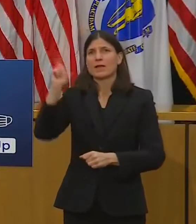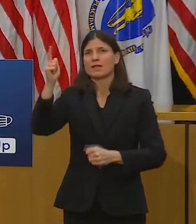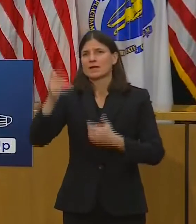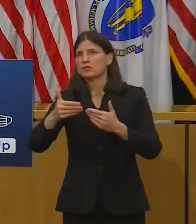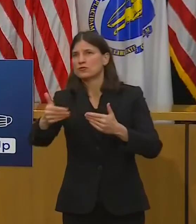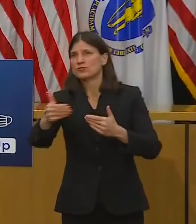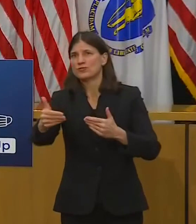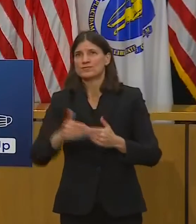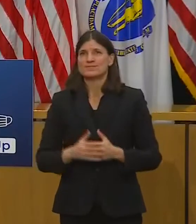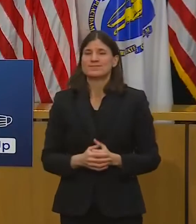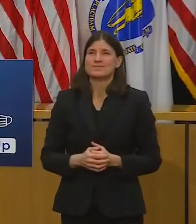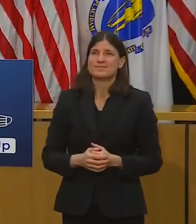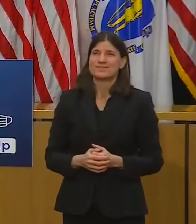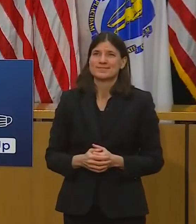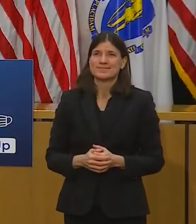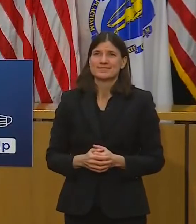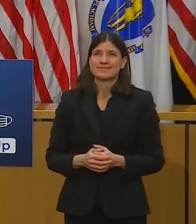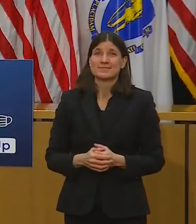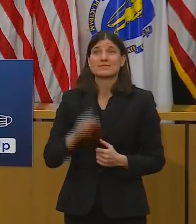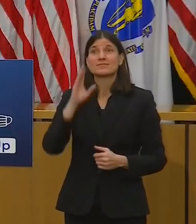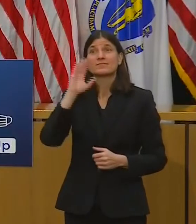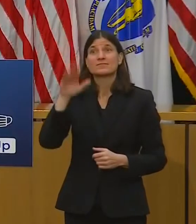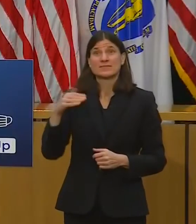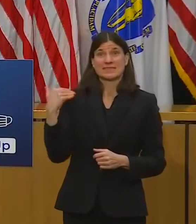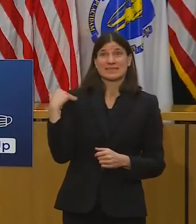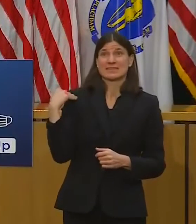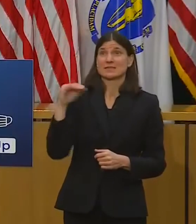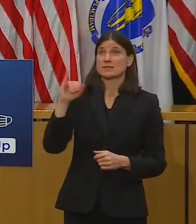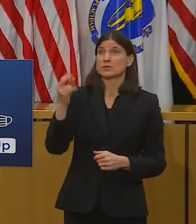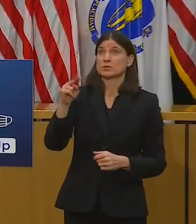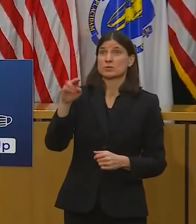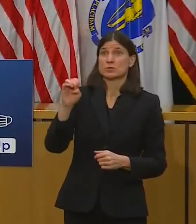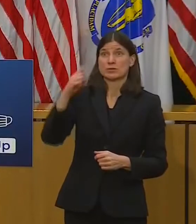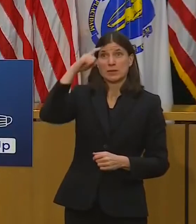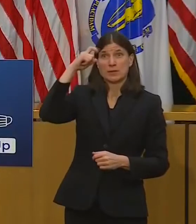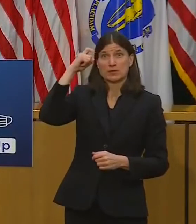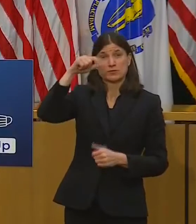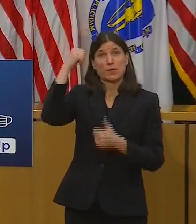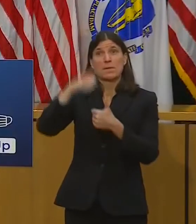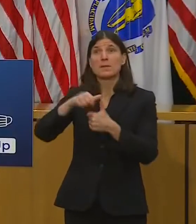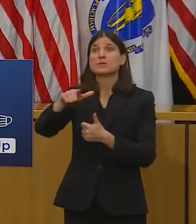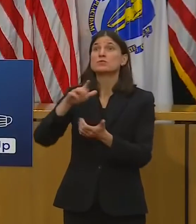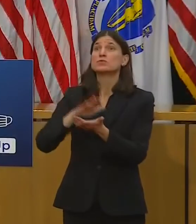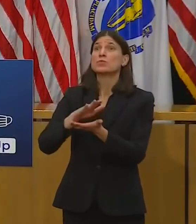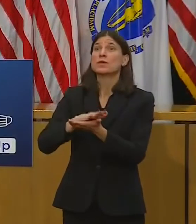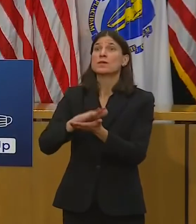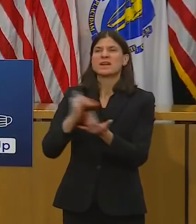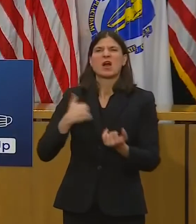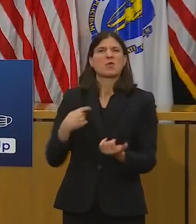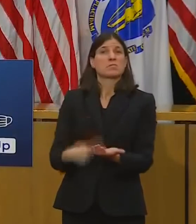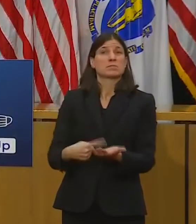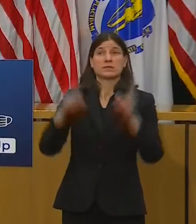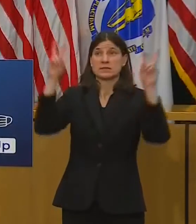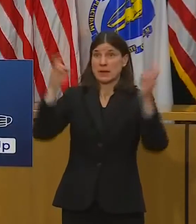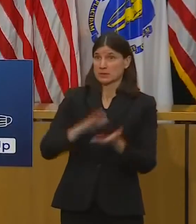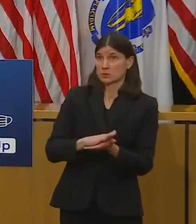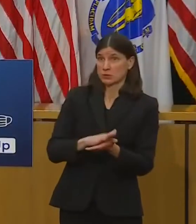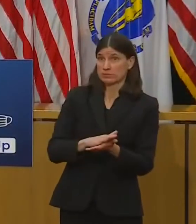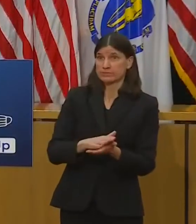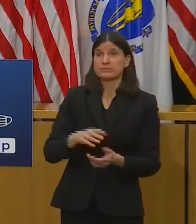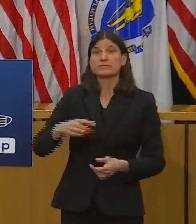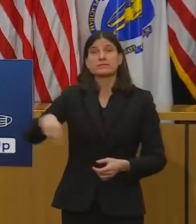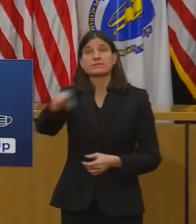As many people know, in June, we released detailed guidance for schools that were developed by medical experts and by endorsed by the Mass chapter